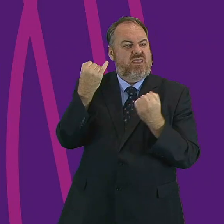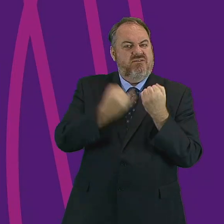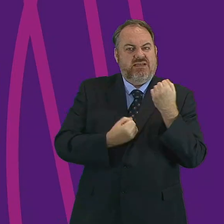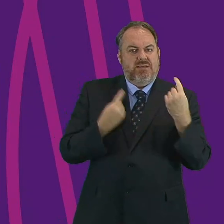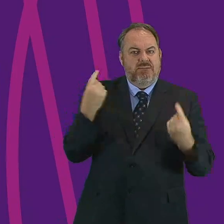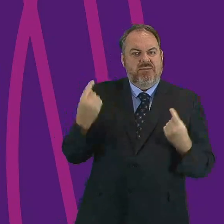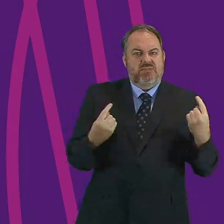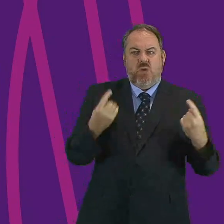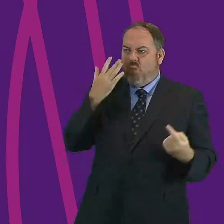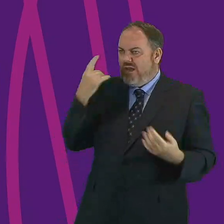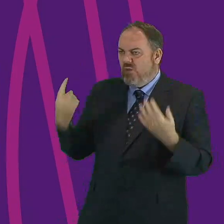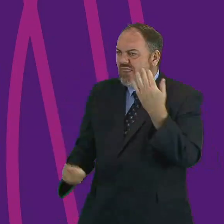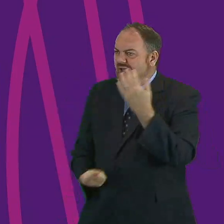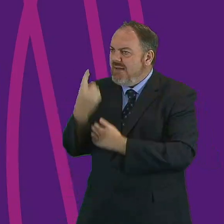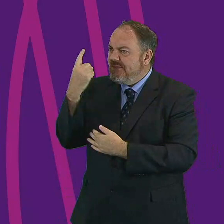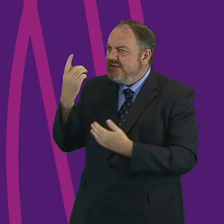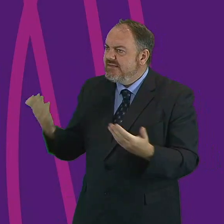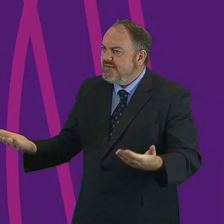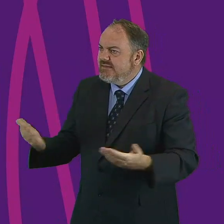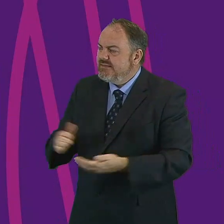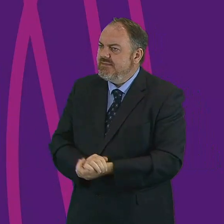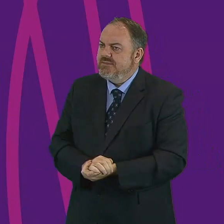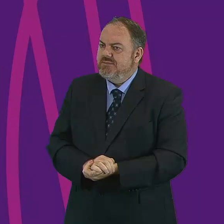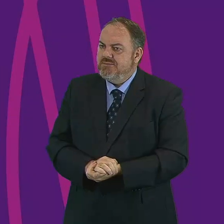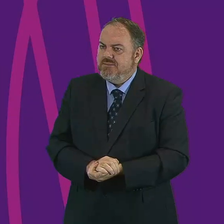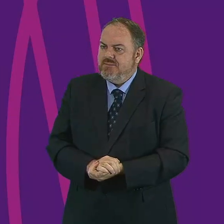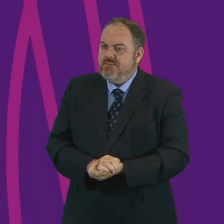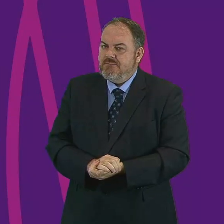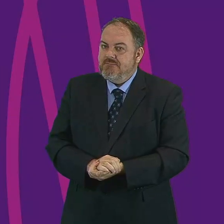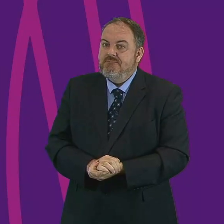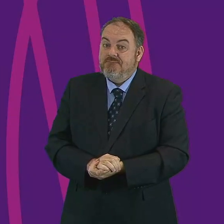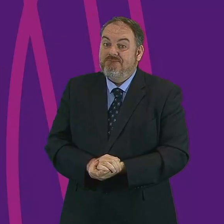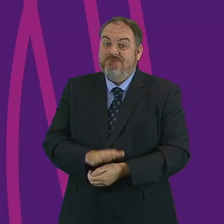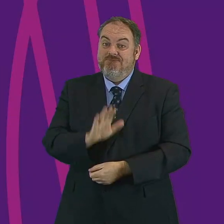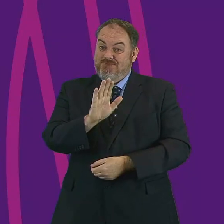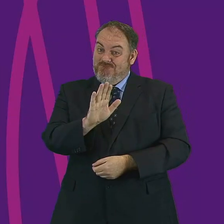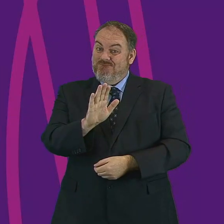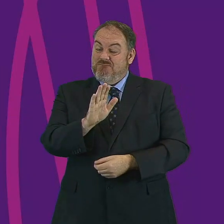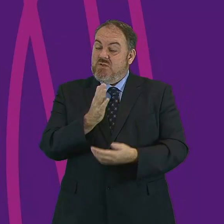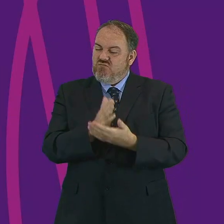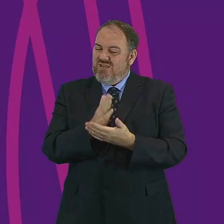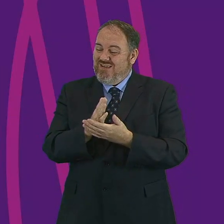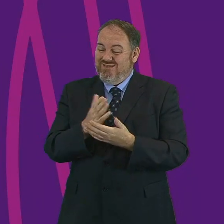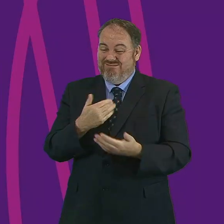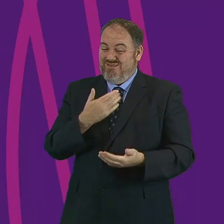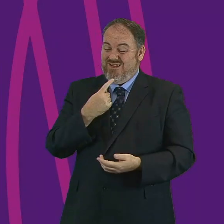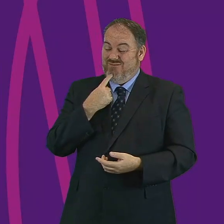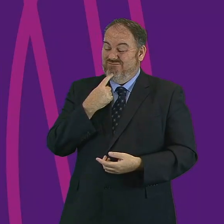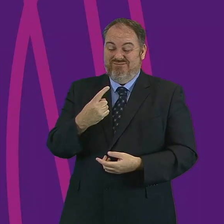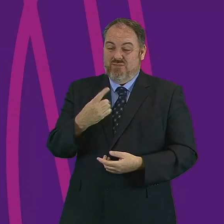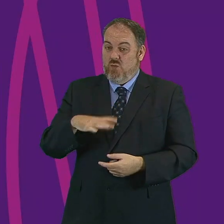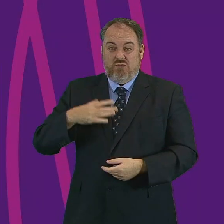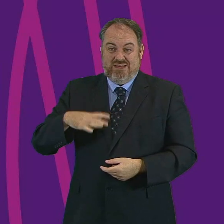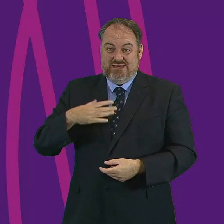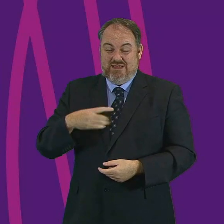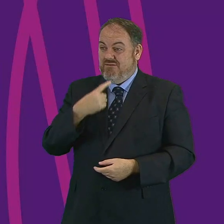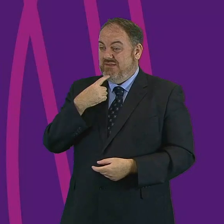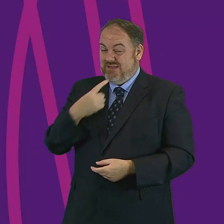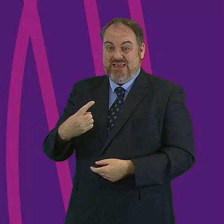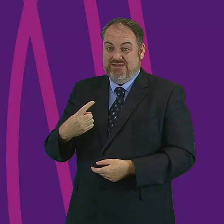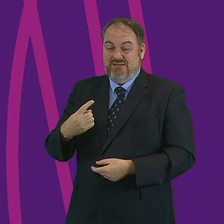it? First Minister. I think, to be frank, I've already gone through a range of issues today